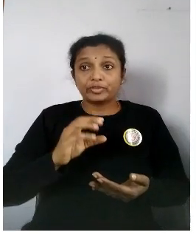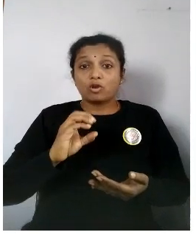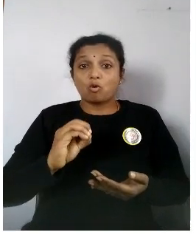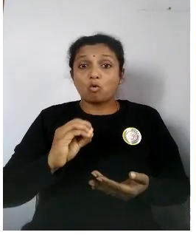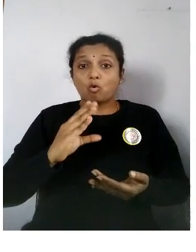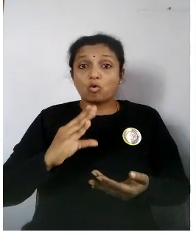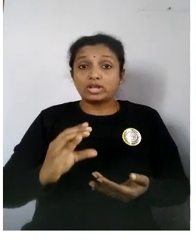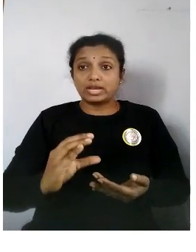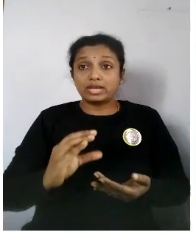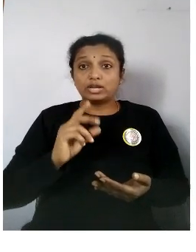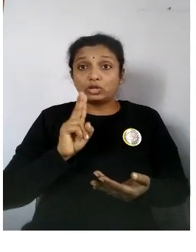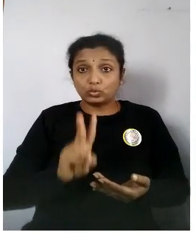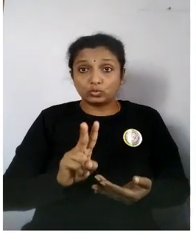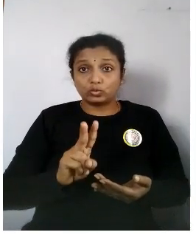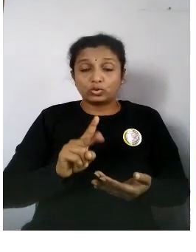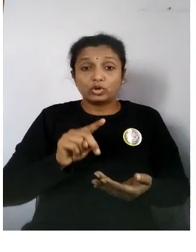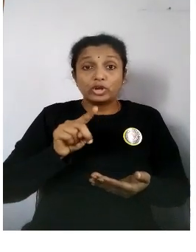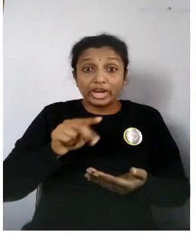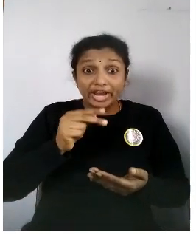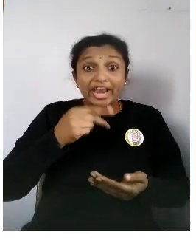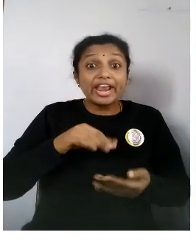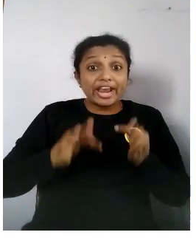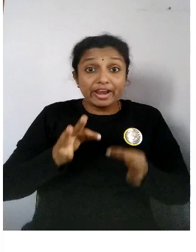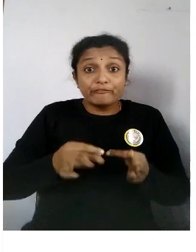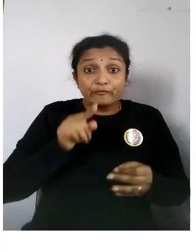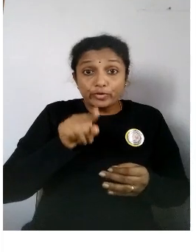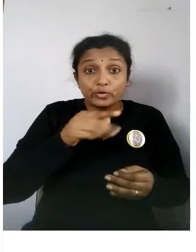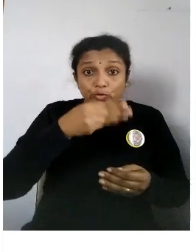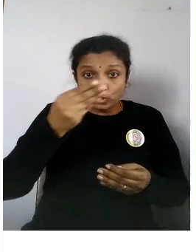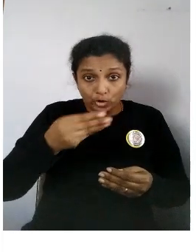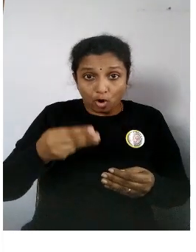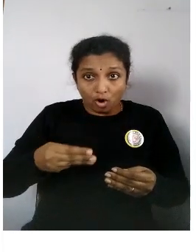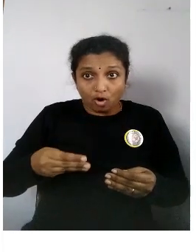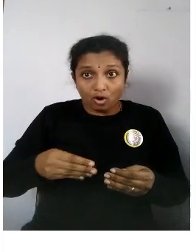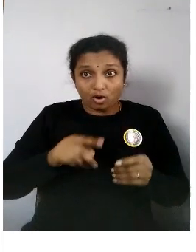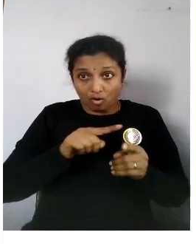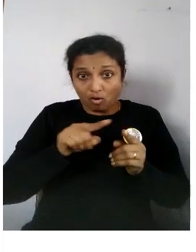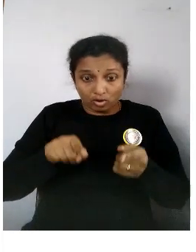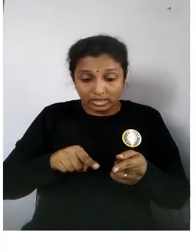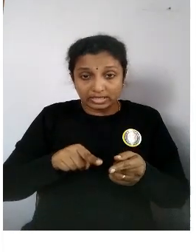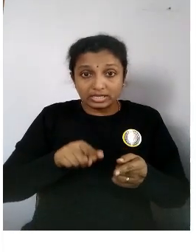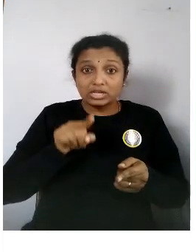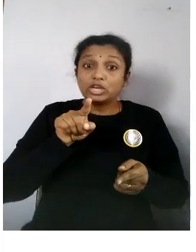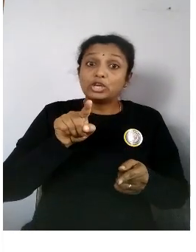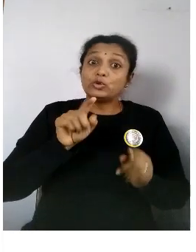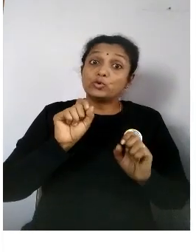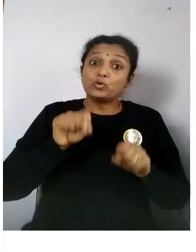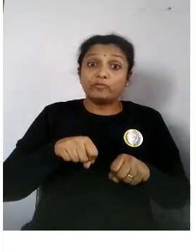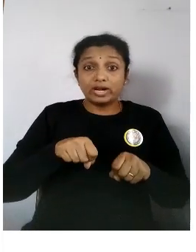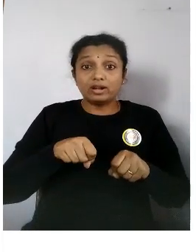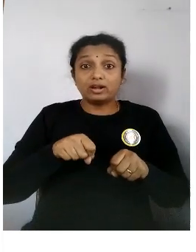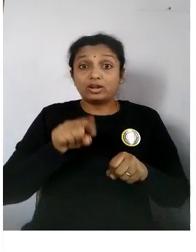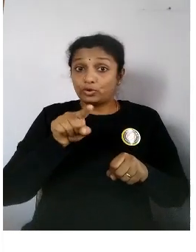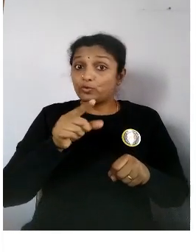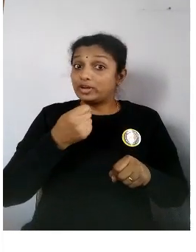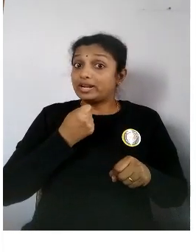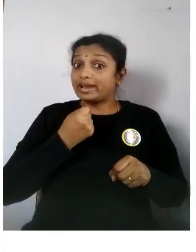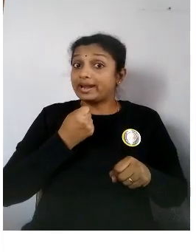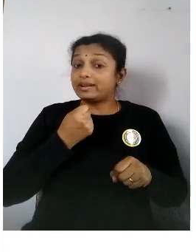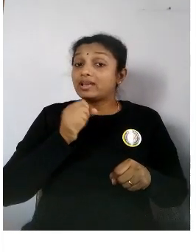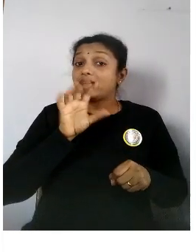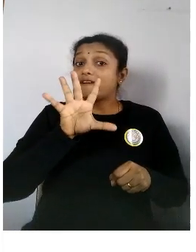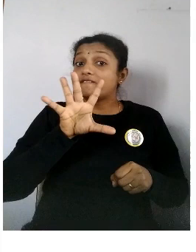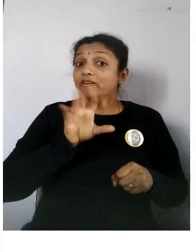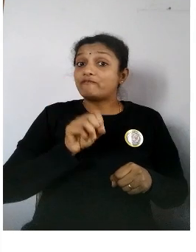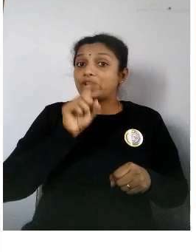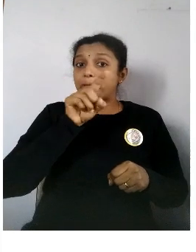OC1, OC2. If you draw all this, you will